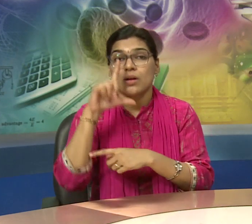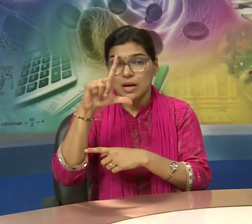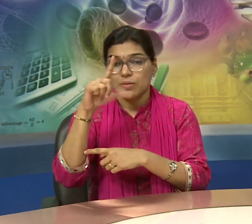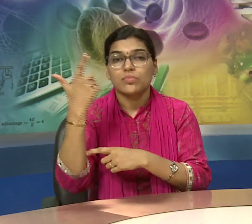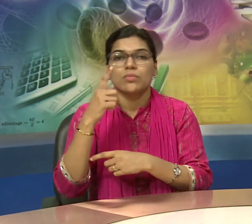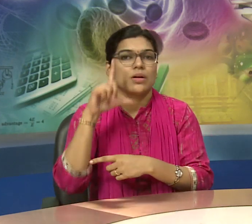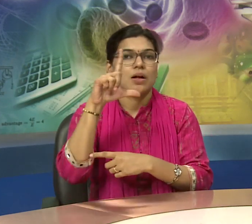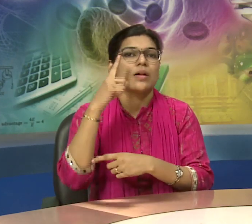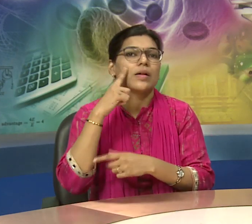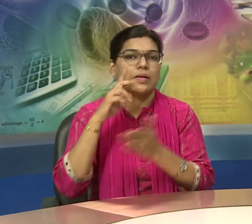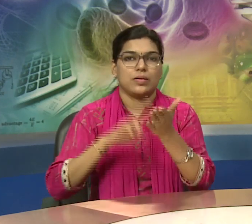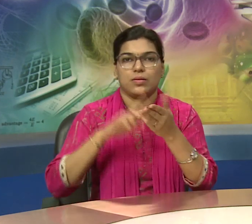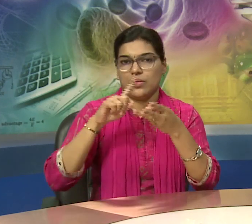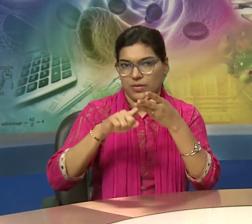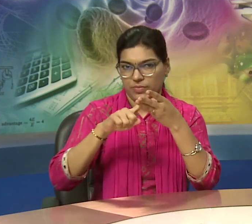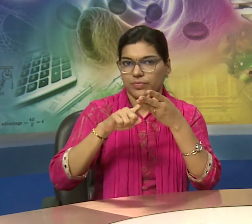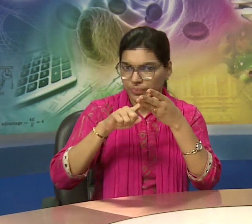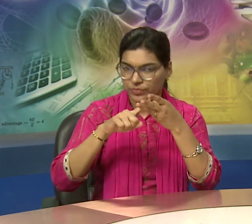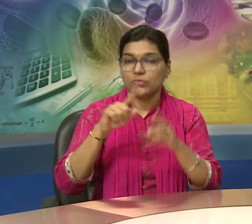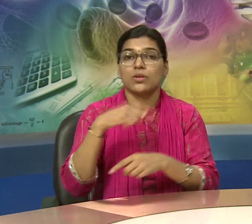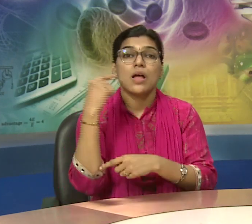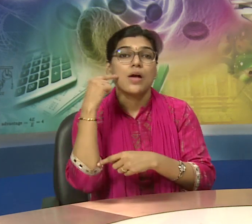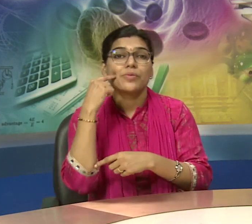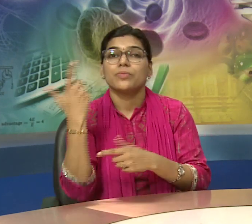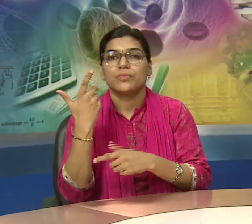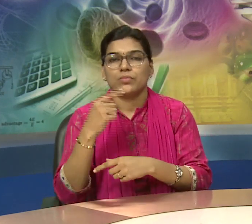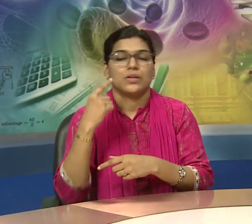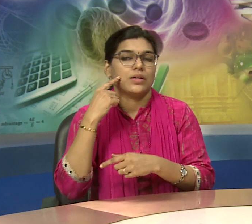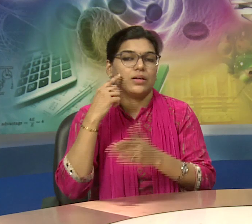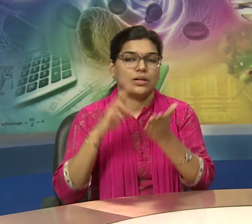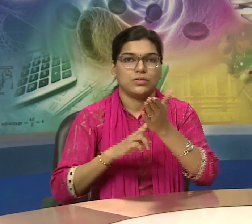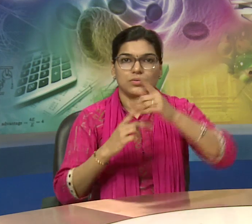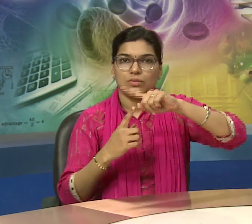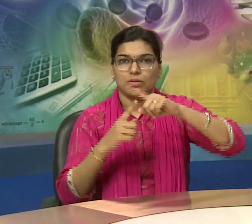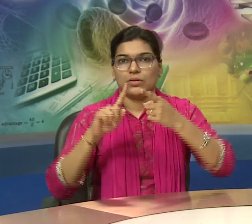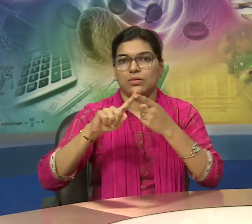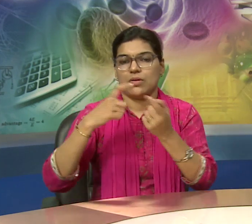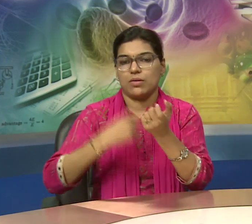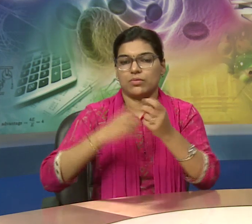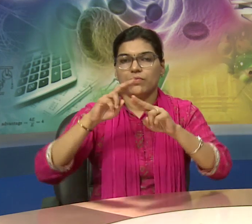full form of CLI is Command Line Interface.